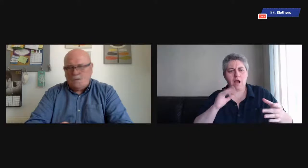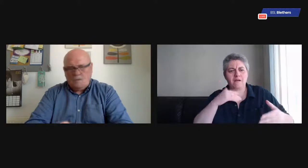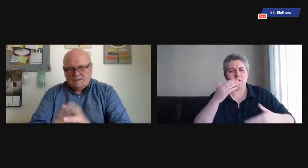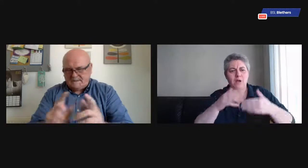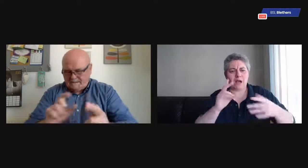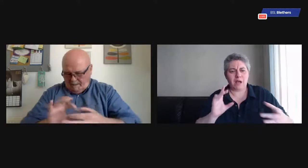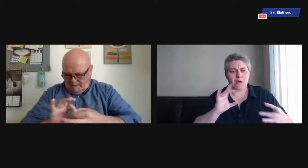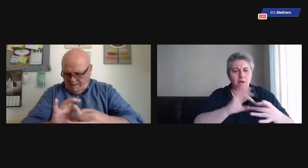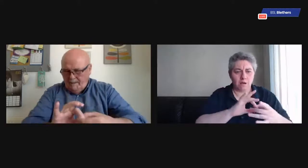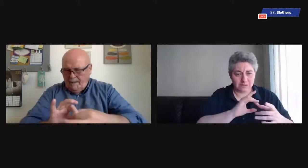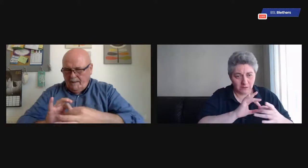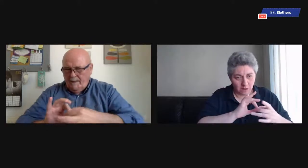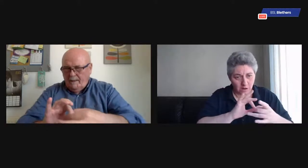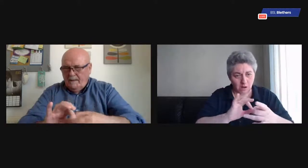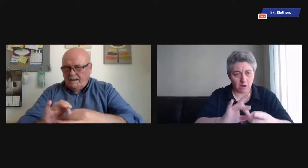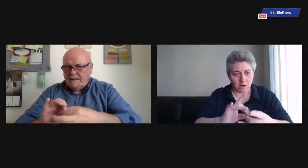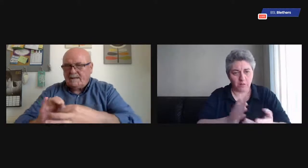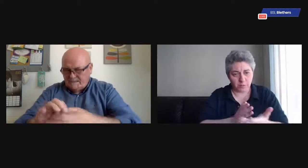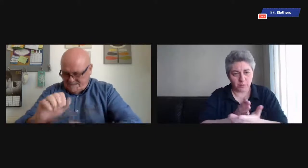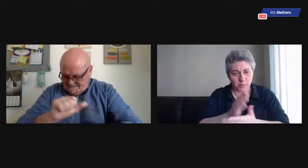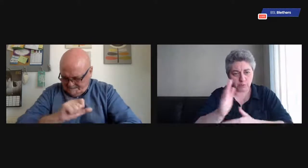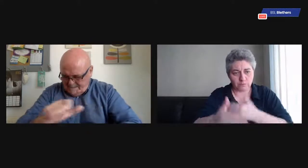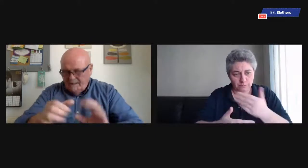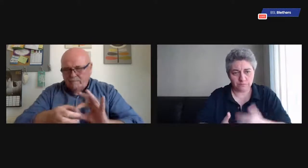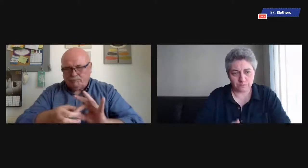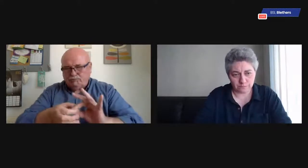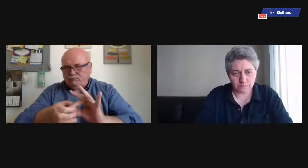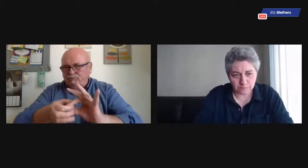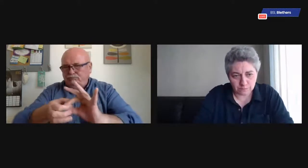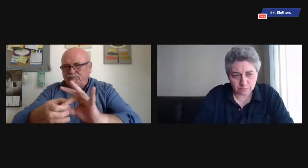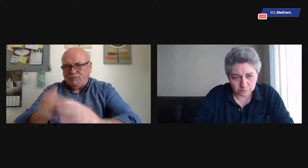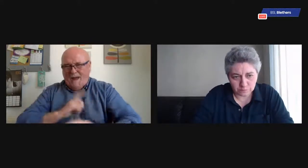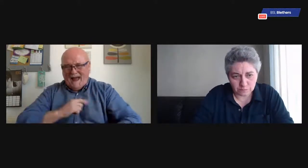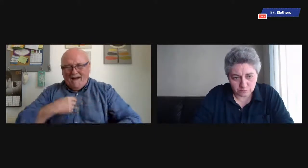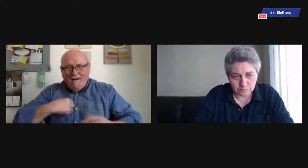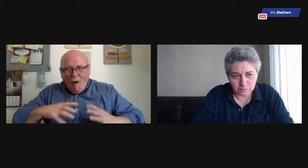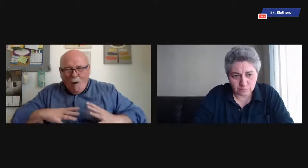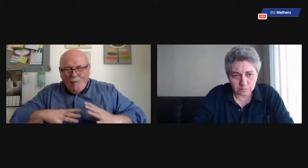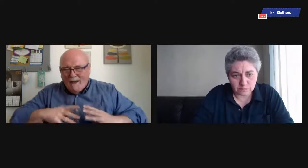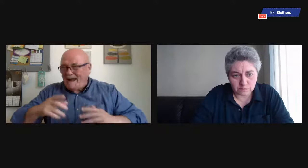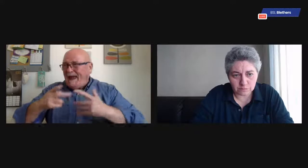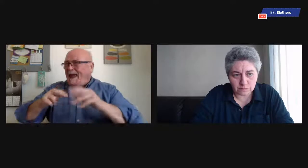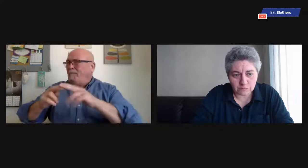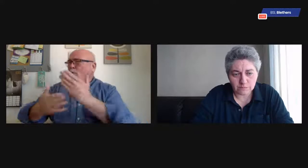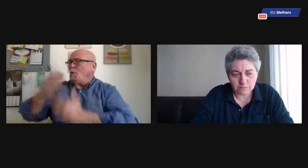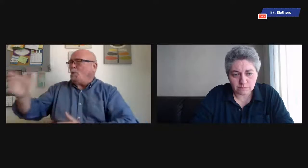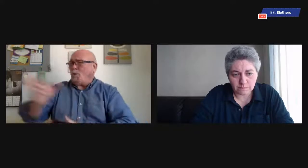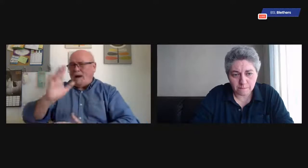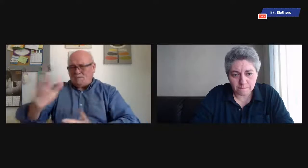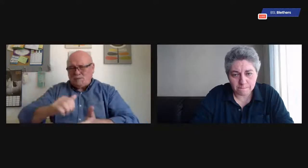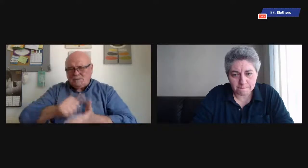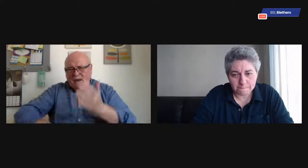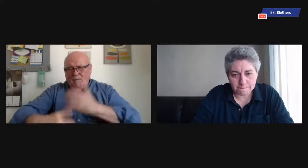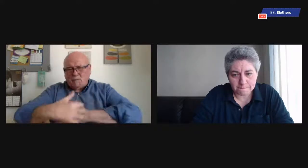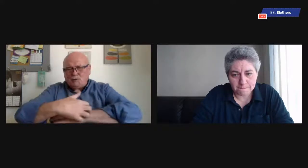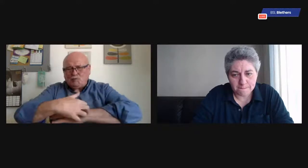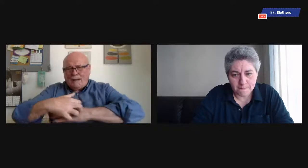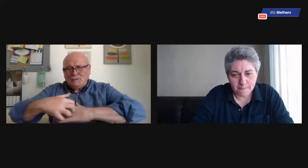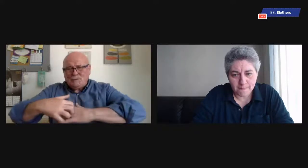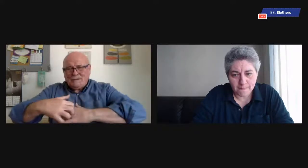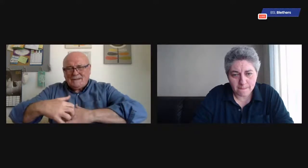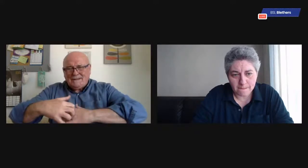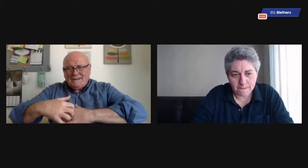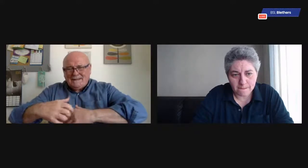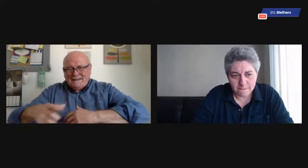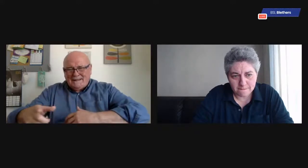So, just to repeat that again, Craig, so if you're going through an appeal, you would still maintain that relationship? Absolutely, because we've